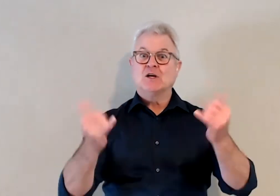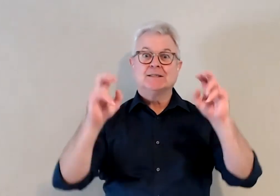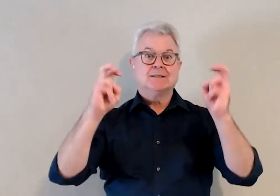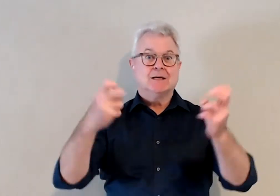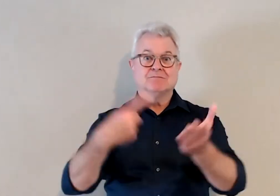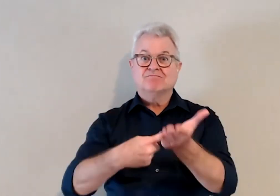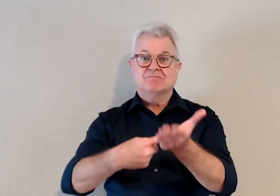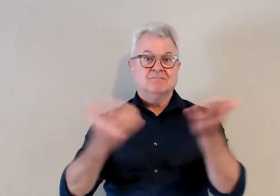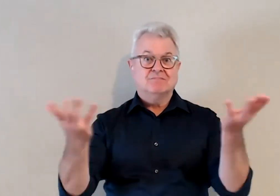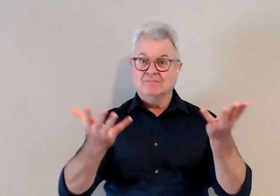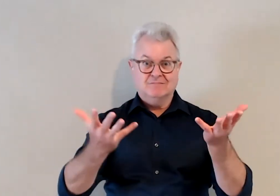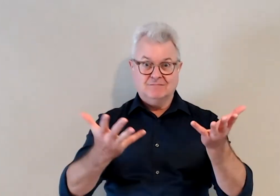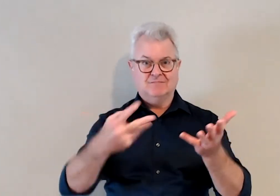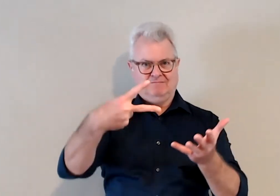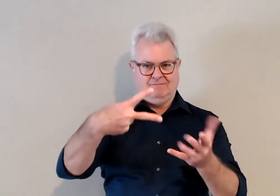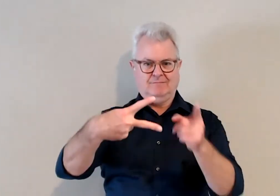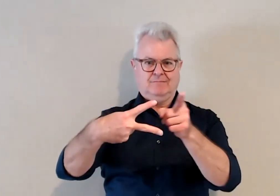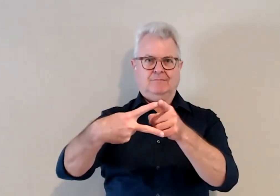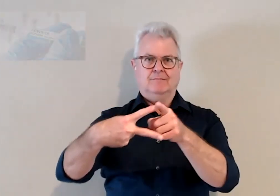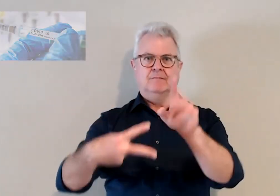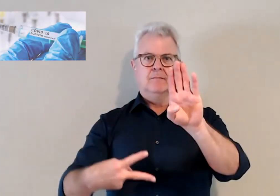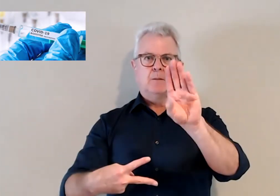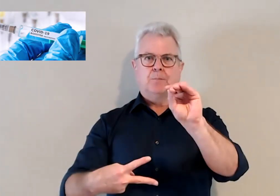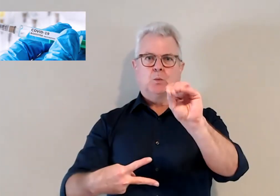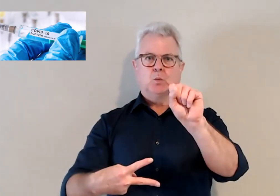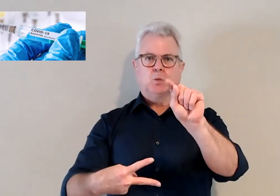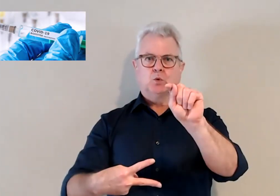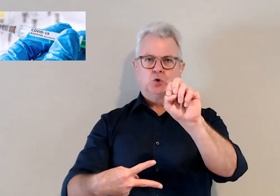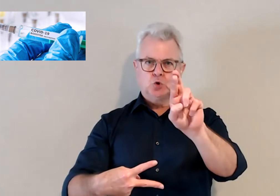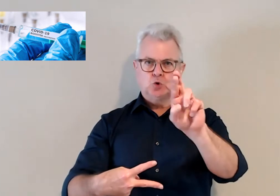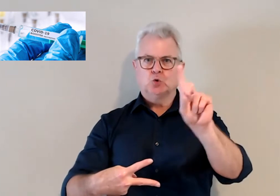Hello. Today's topic for discussion, we're going to discuss the booster